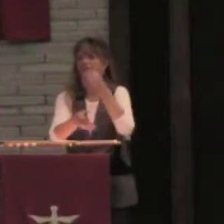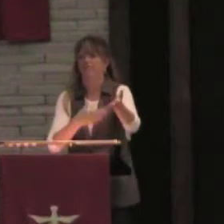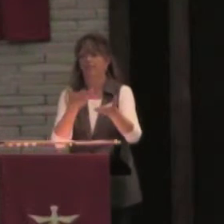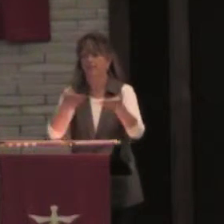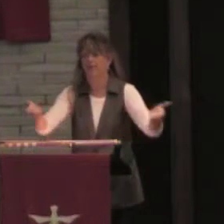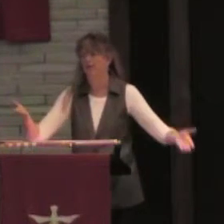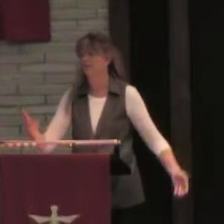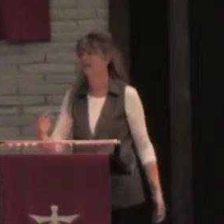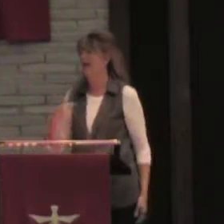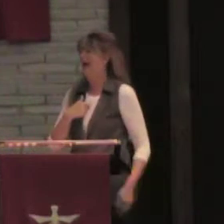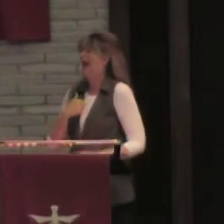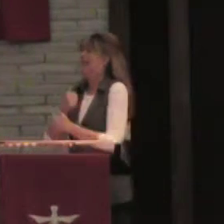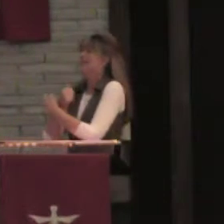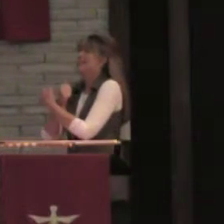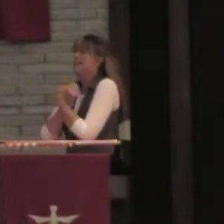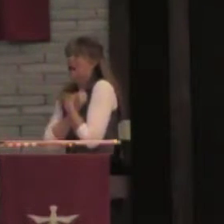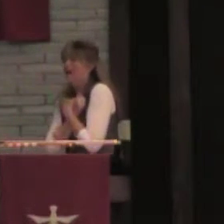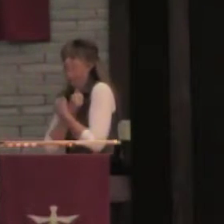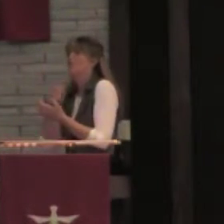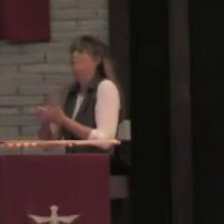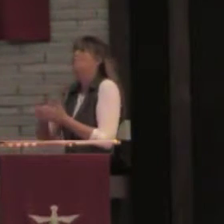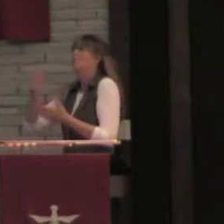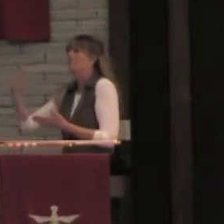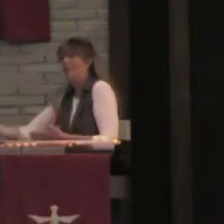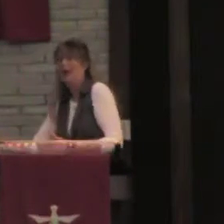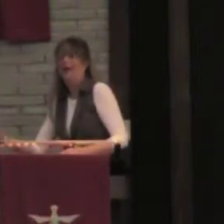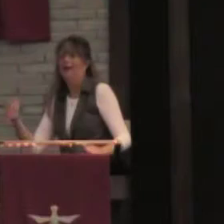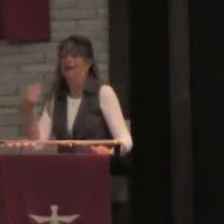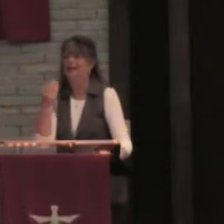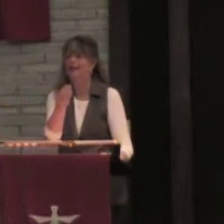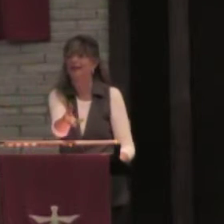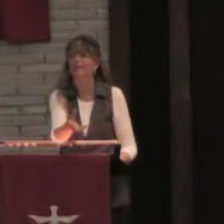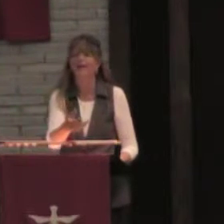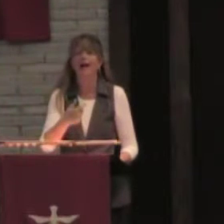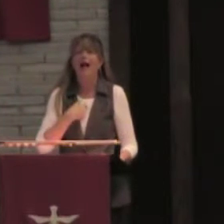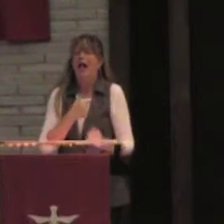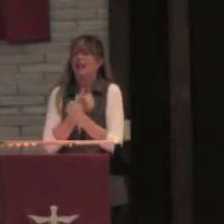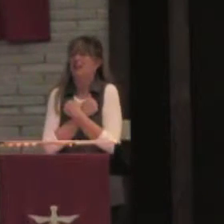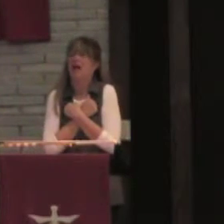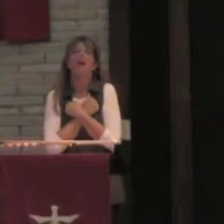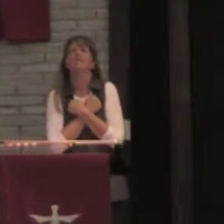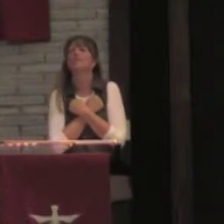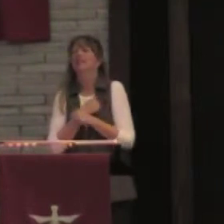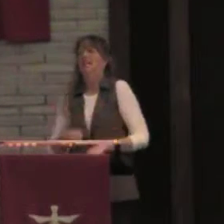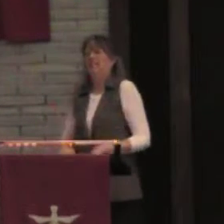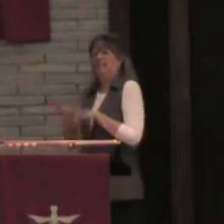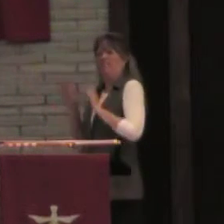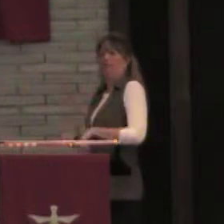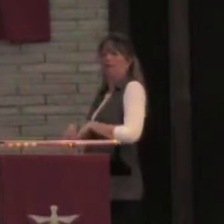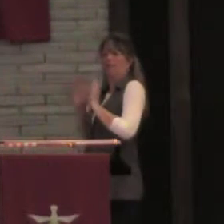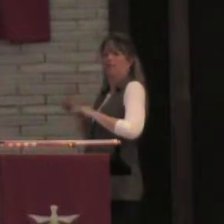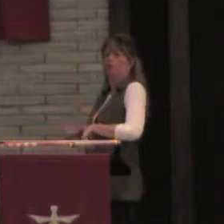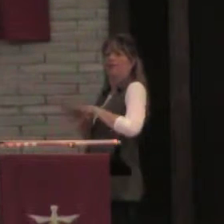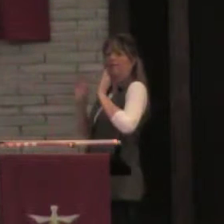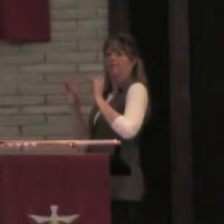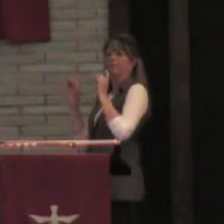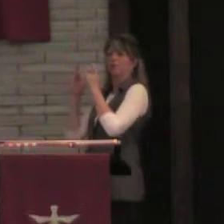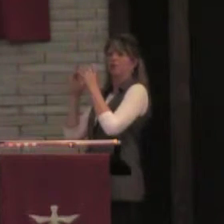I love giving them things. I love buying and giving them things. I love giving things